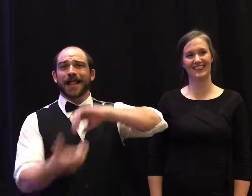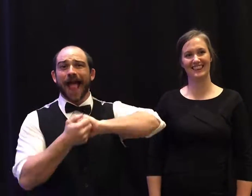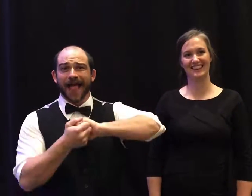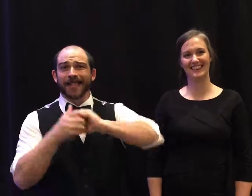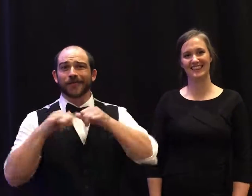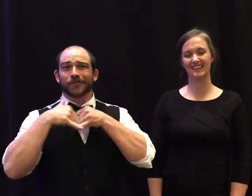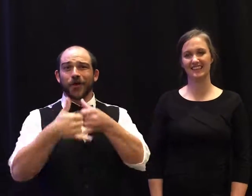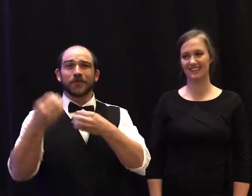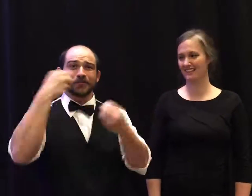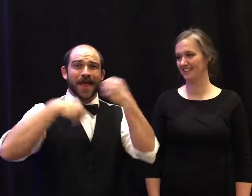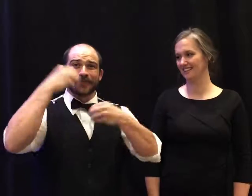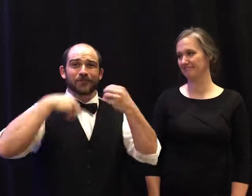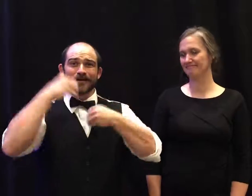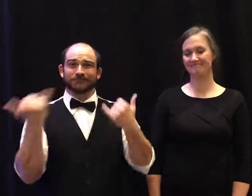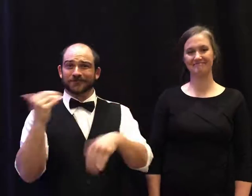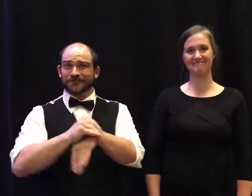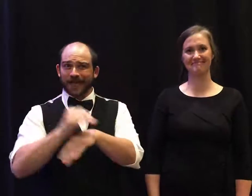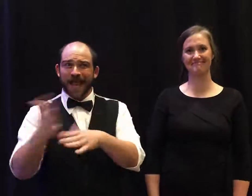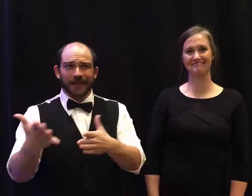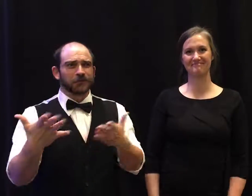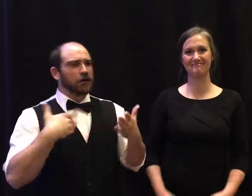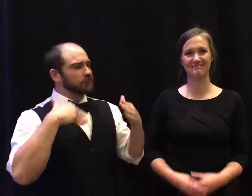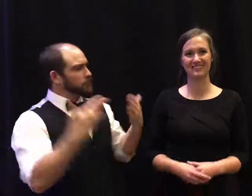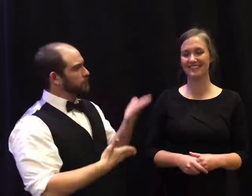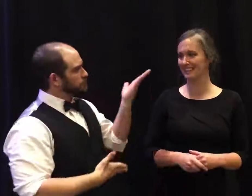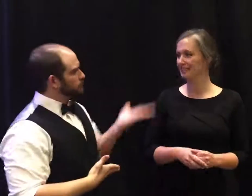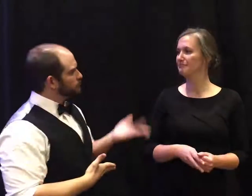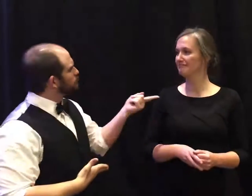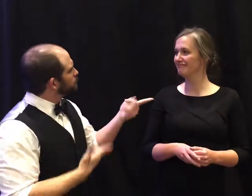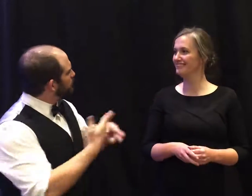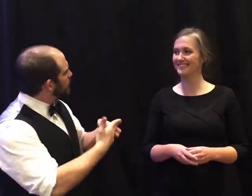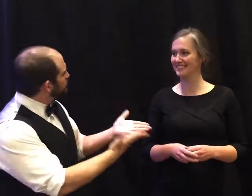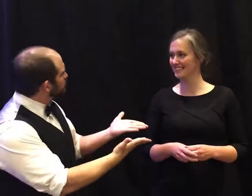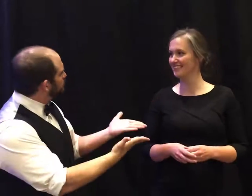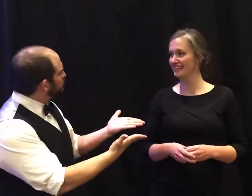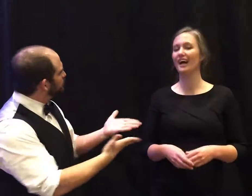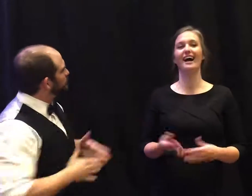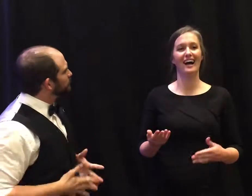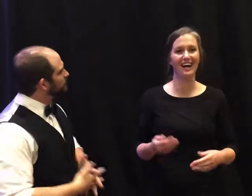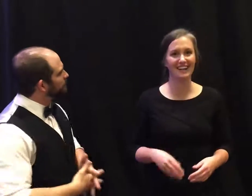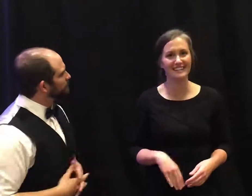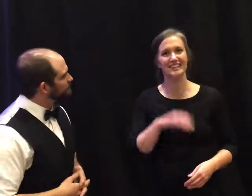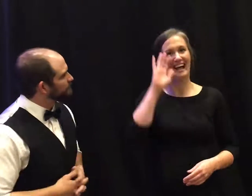Alliance Banquet, and I want to introduce you. What's your name?